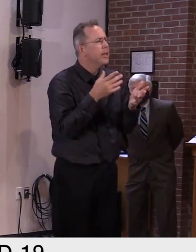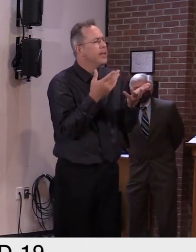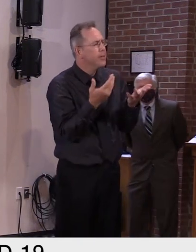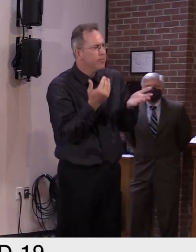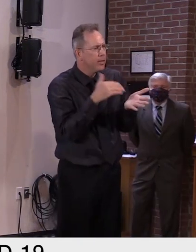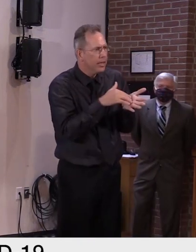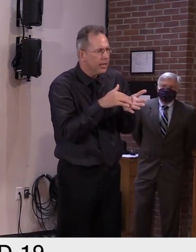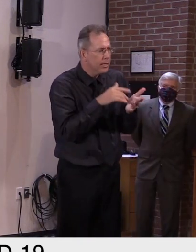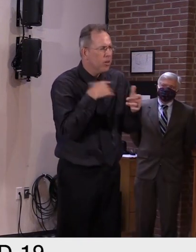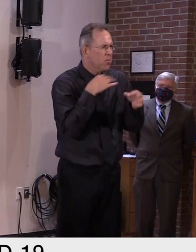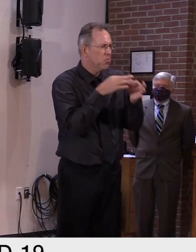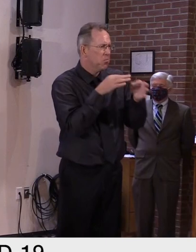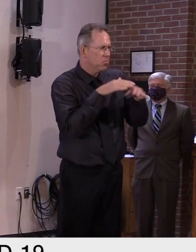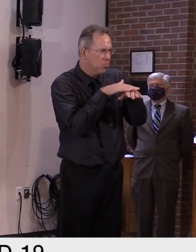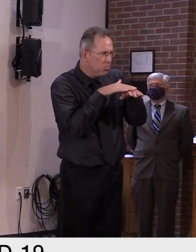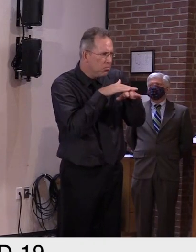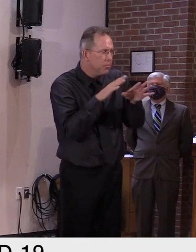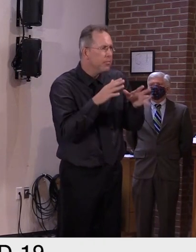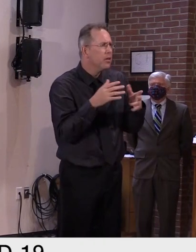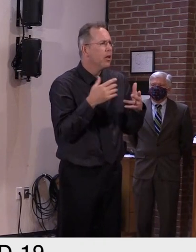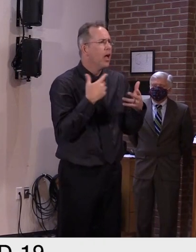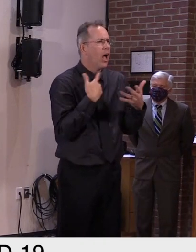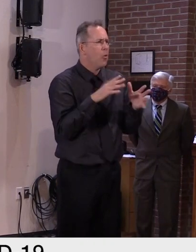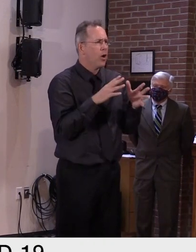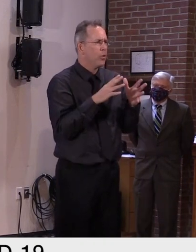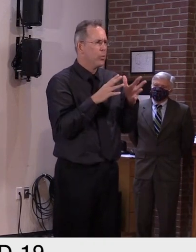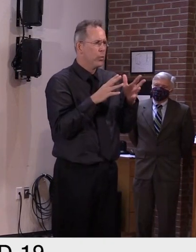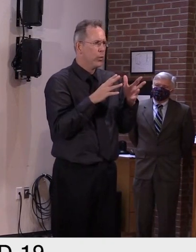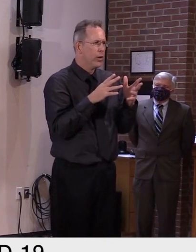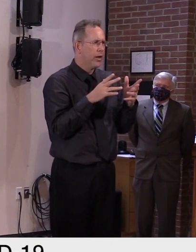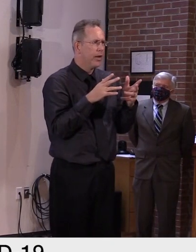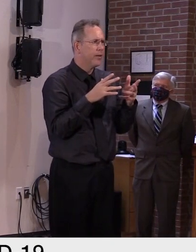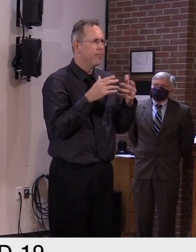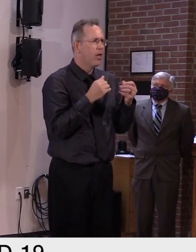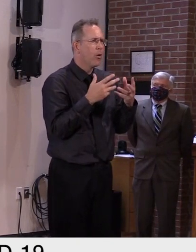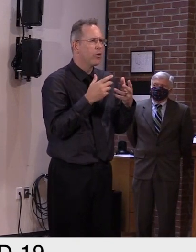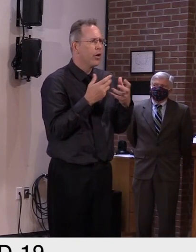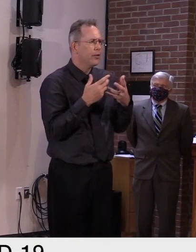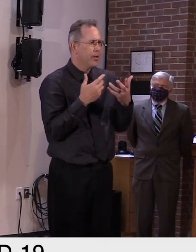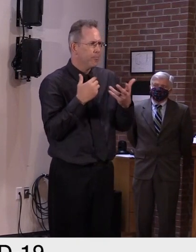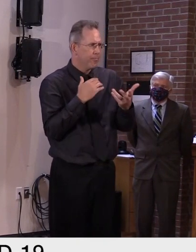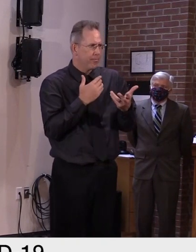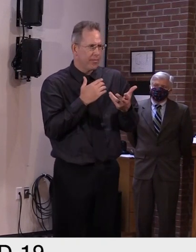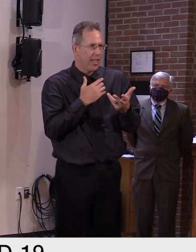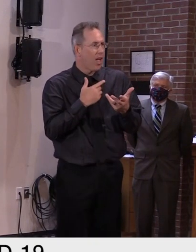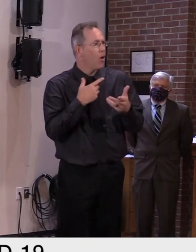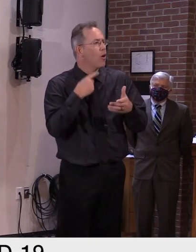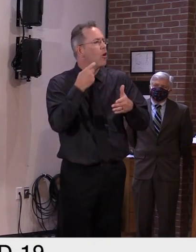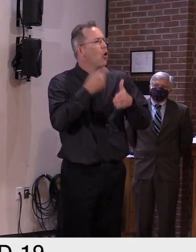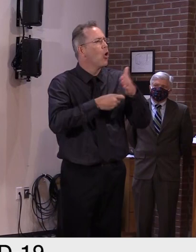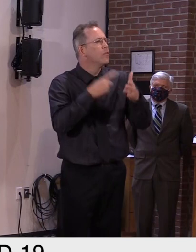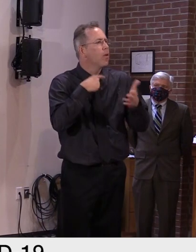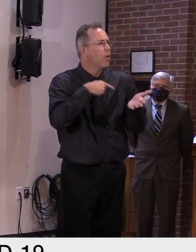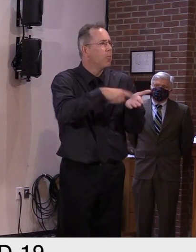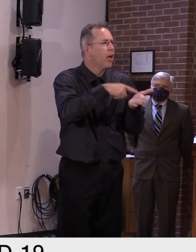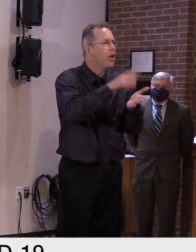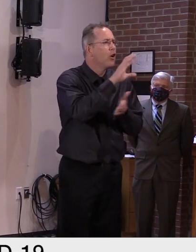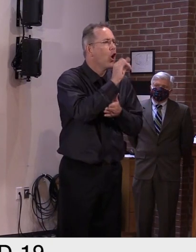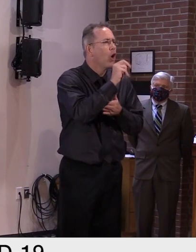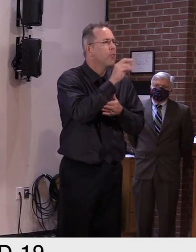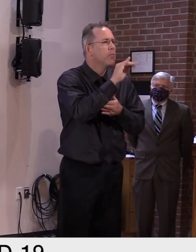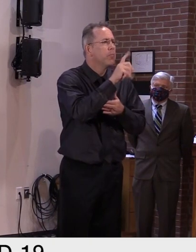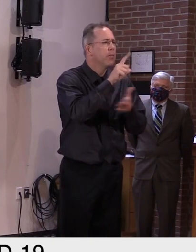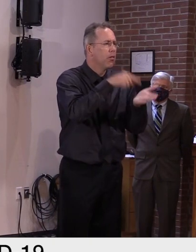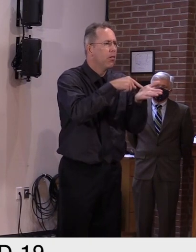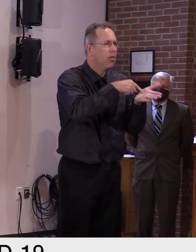the affordability of Vermont in any way, but more to enhance it. And we've been part of REGI